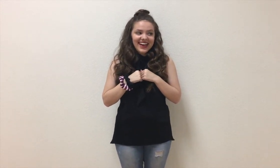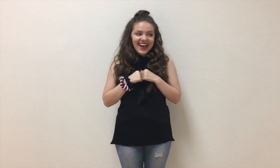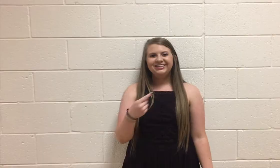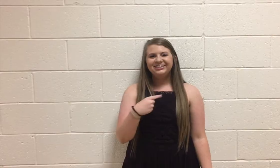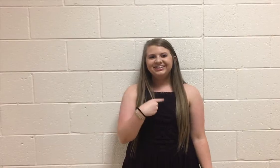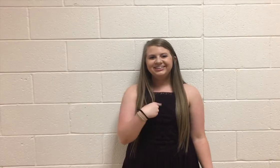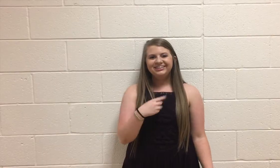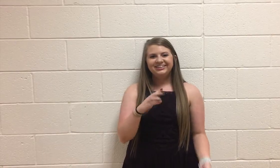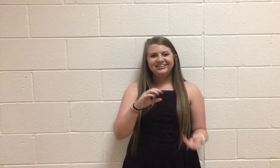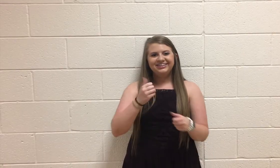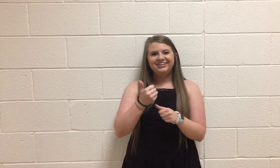Recording.